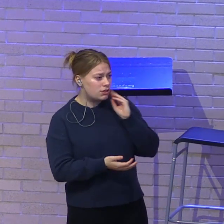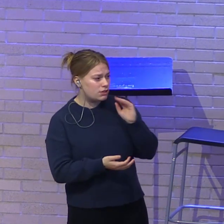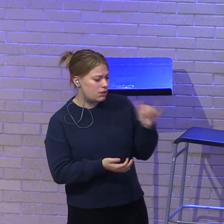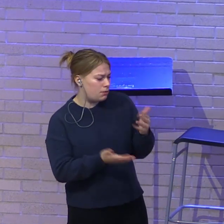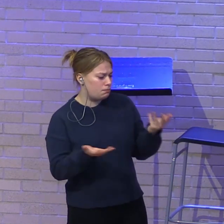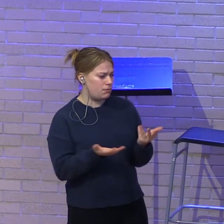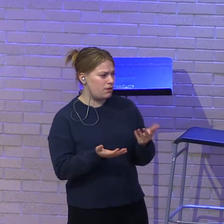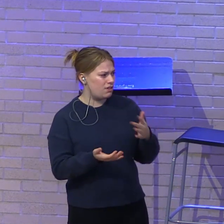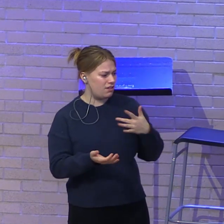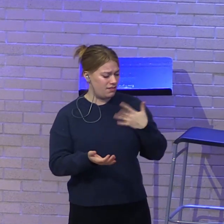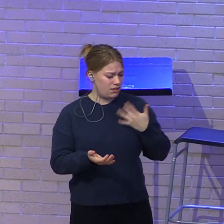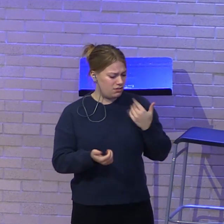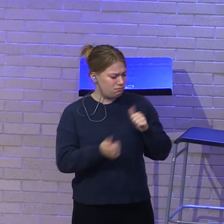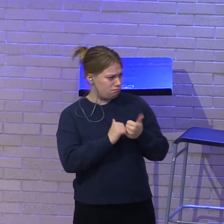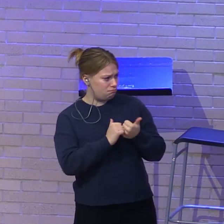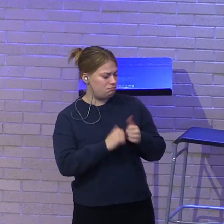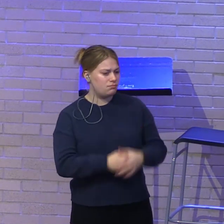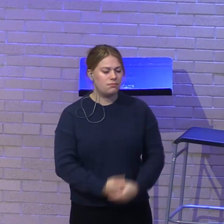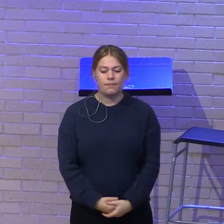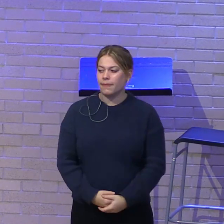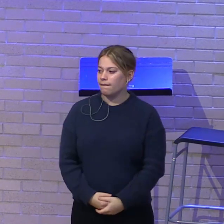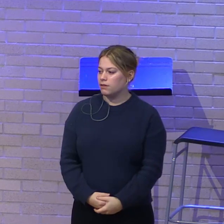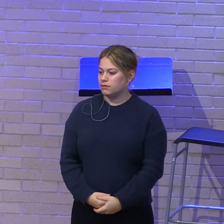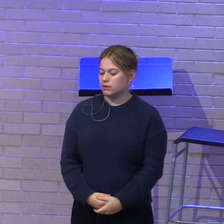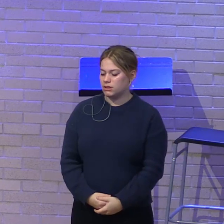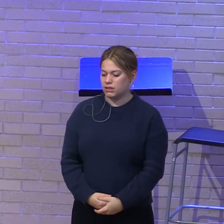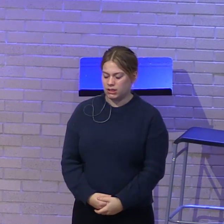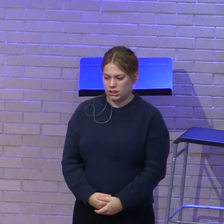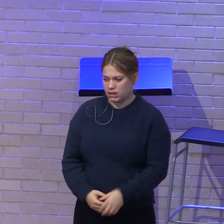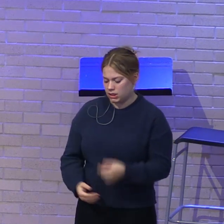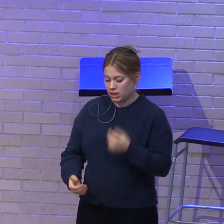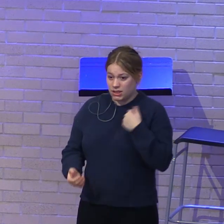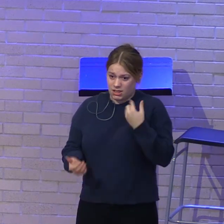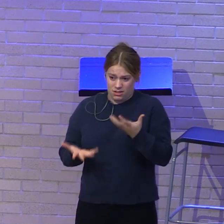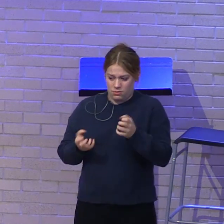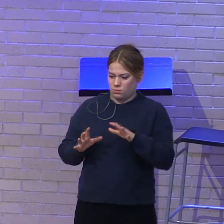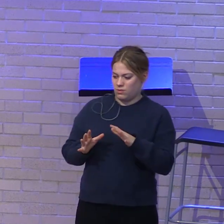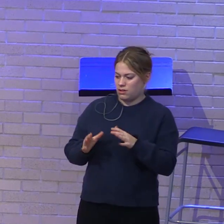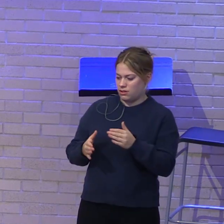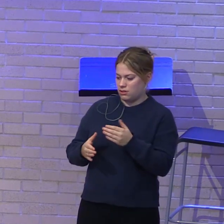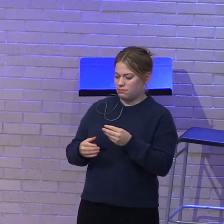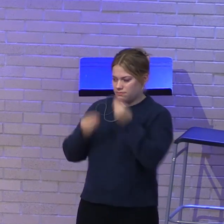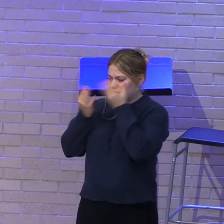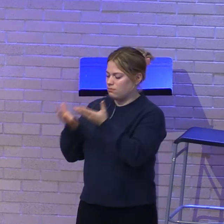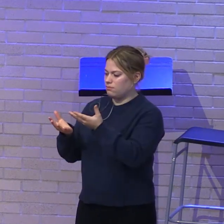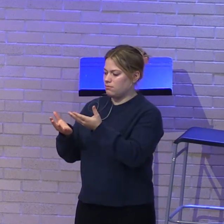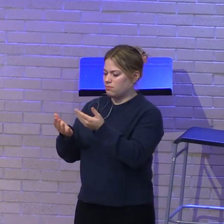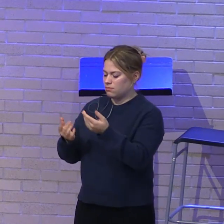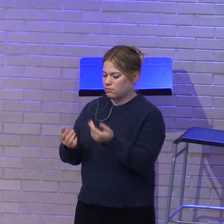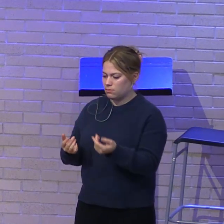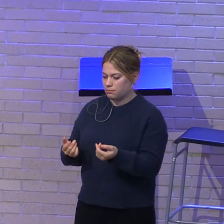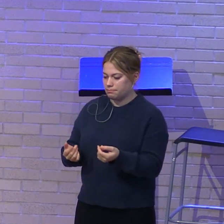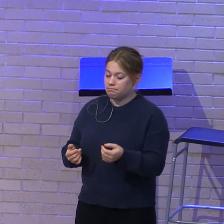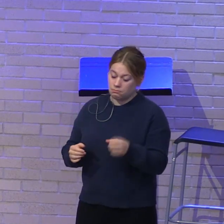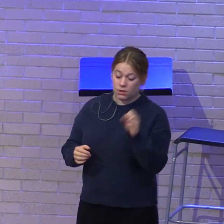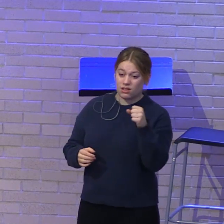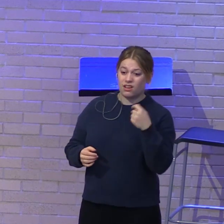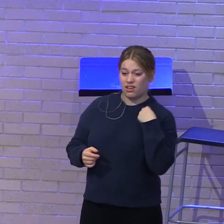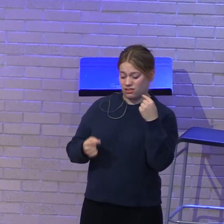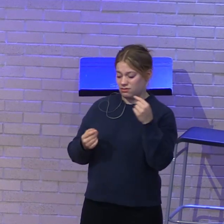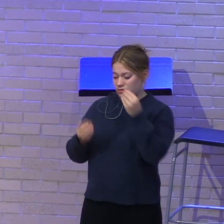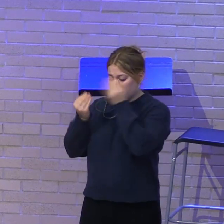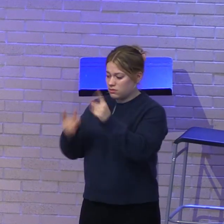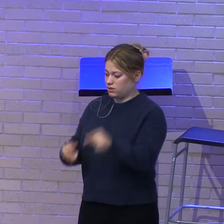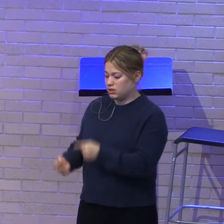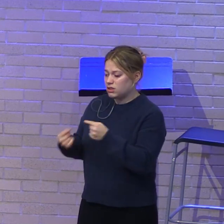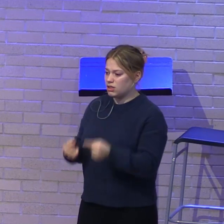my feelings. And reluctantly, I didn't want to tell her about my struggles, but I did. For a moment, though, I